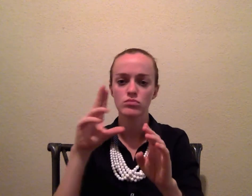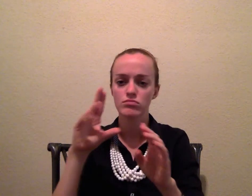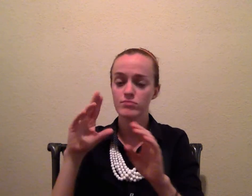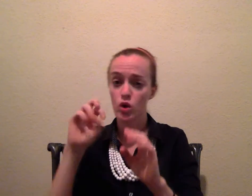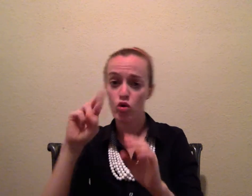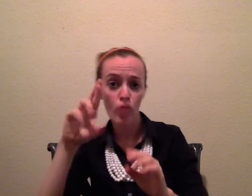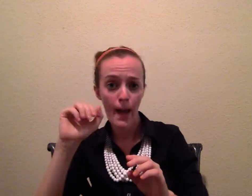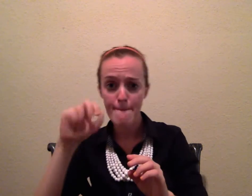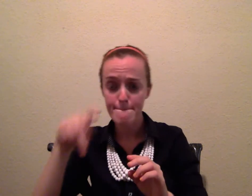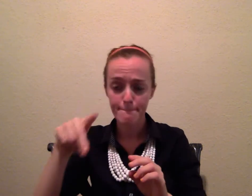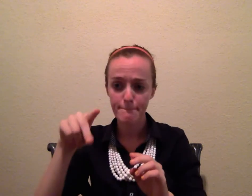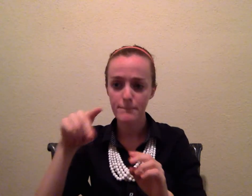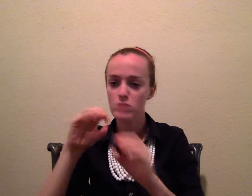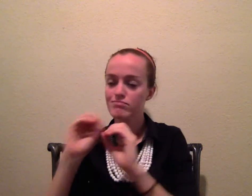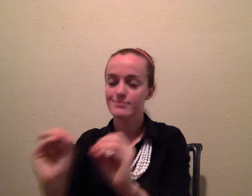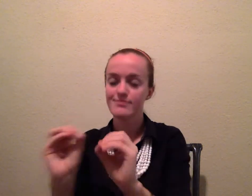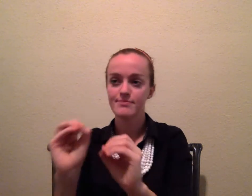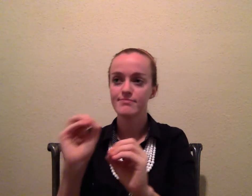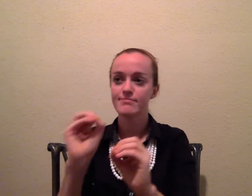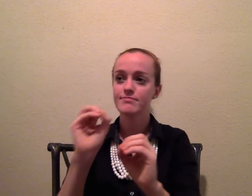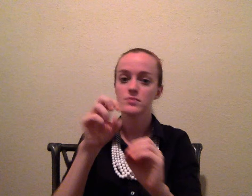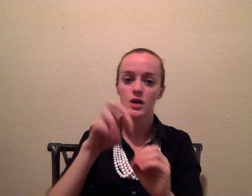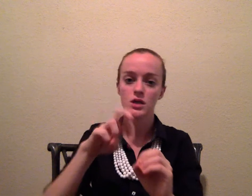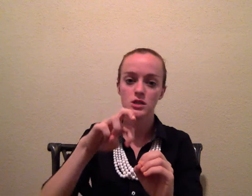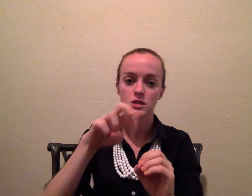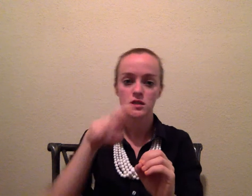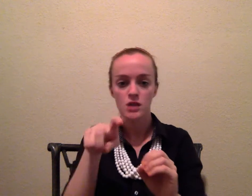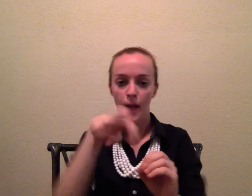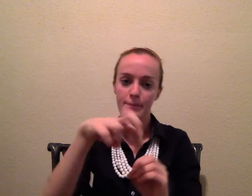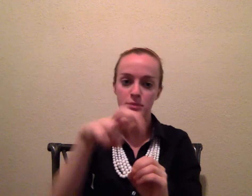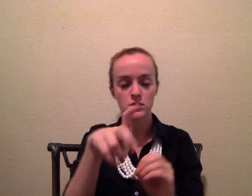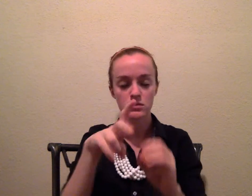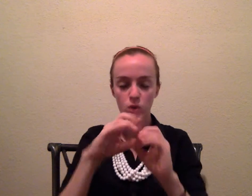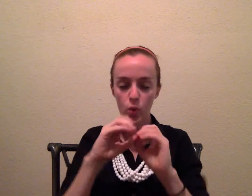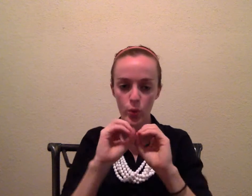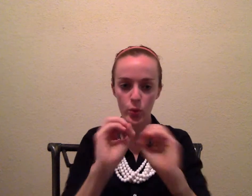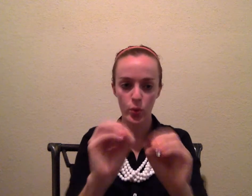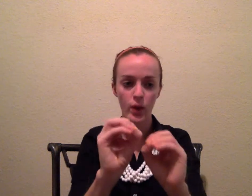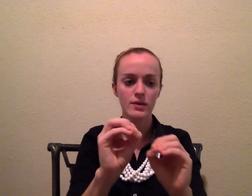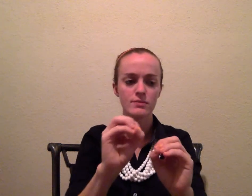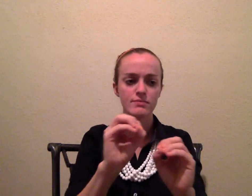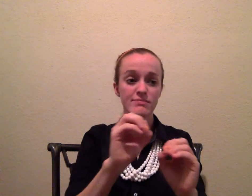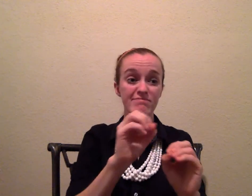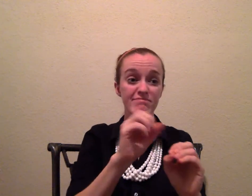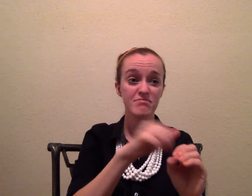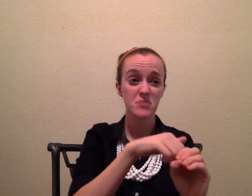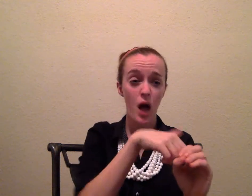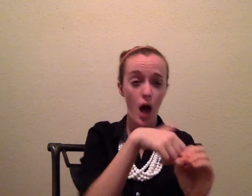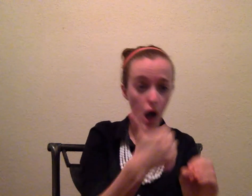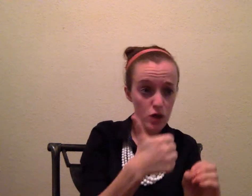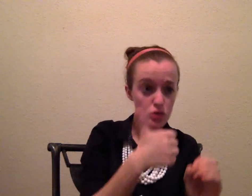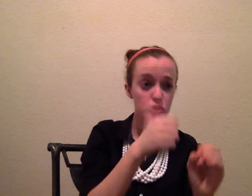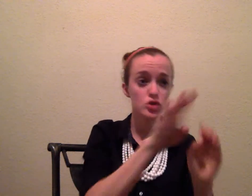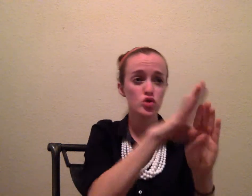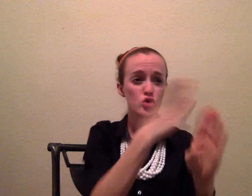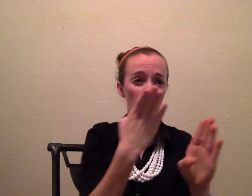There's no there's no kind of a separate location that people in wheelchairs have to go through. So to me,